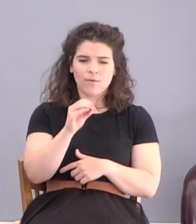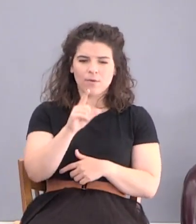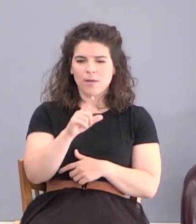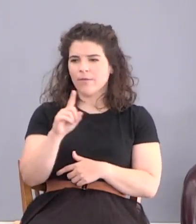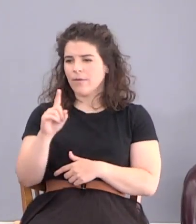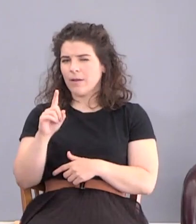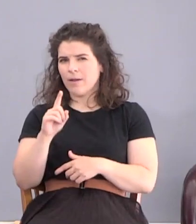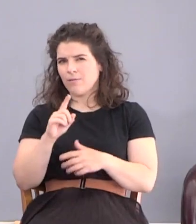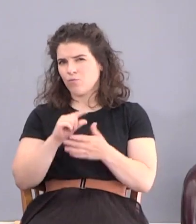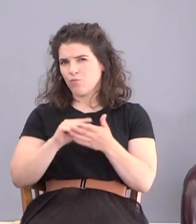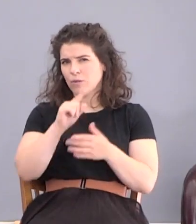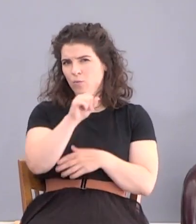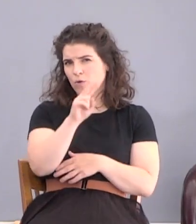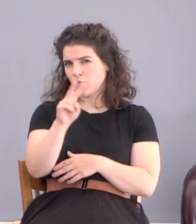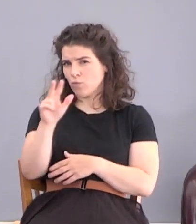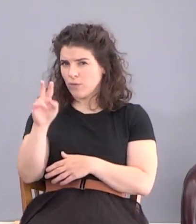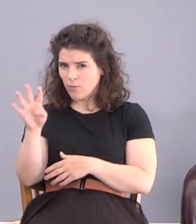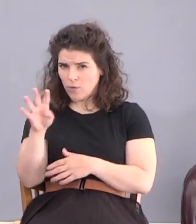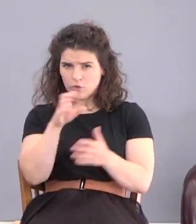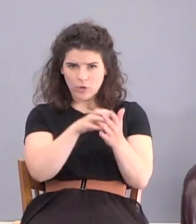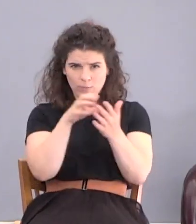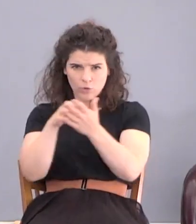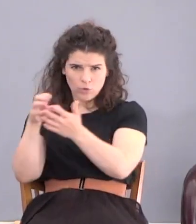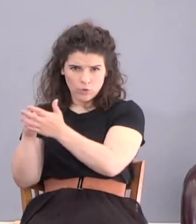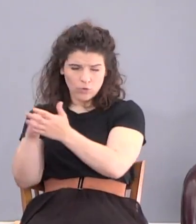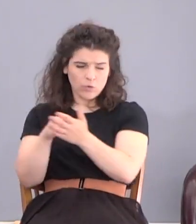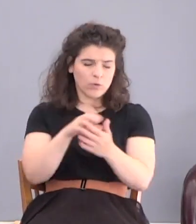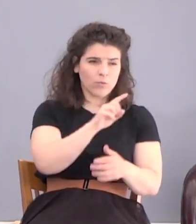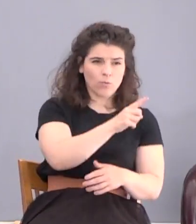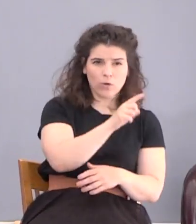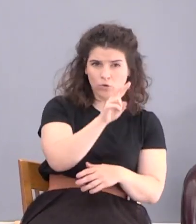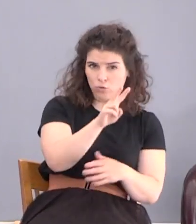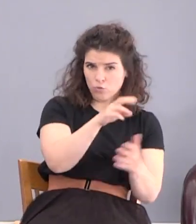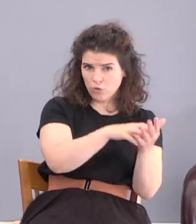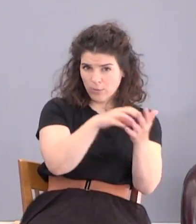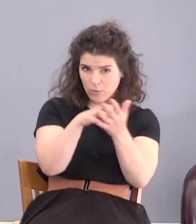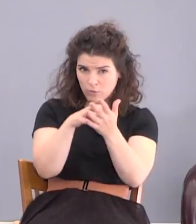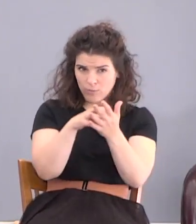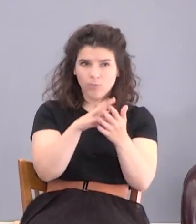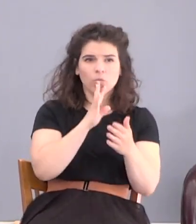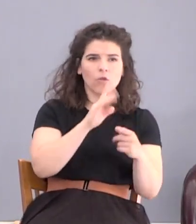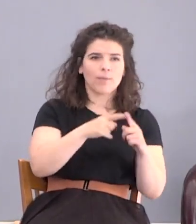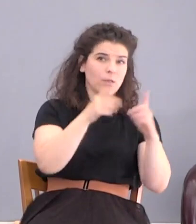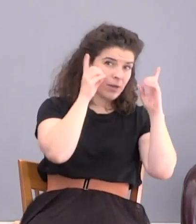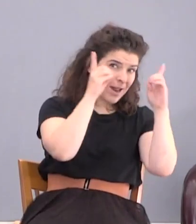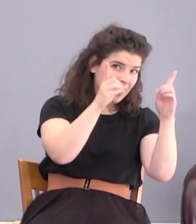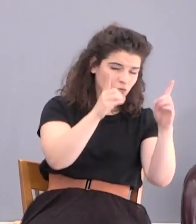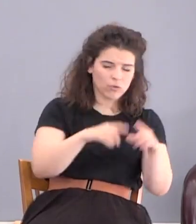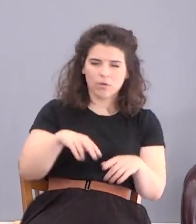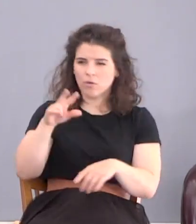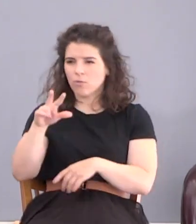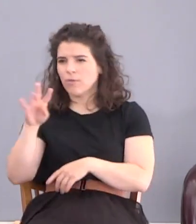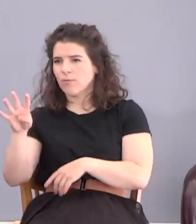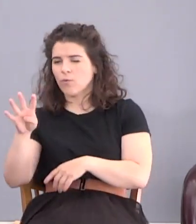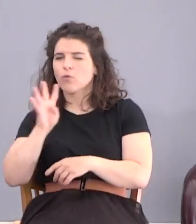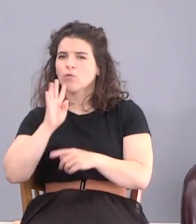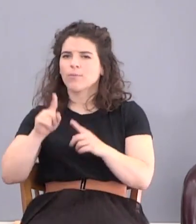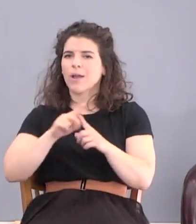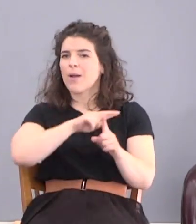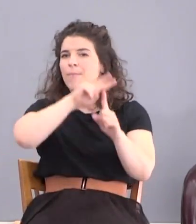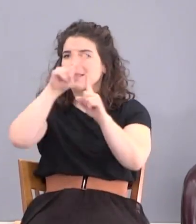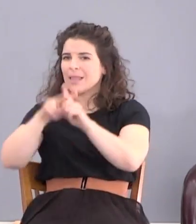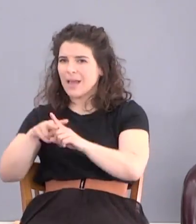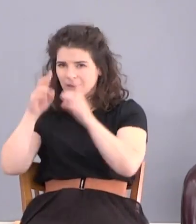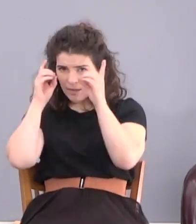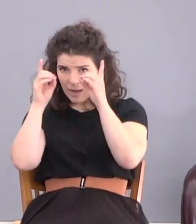The first two chapters are dealing with the doctrine. And the last two chapters, chapters 3 and 4, you're going to start applying that. That's going to be the walk. That's going to